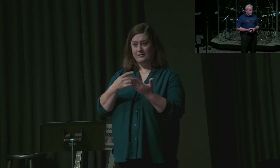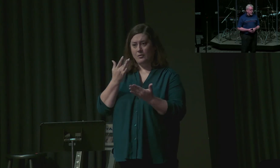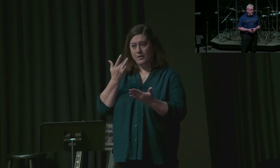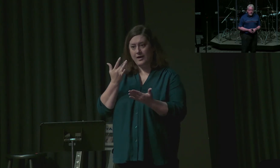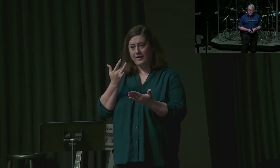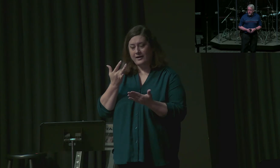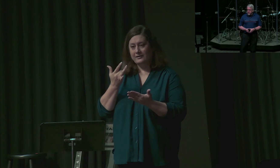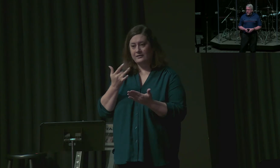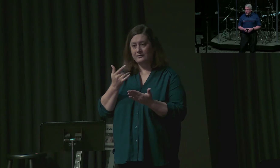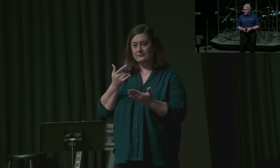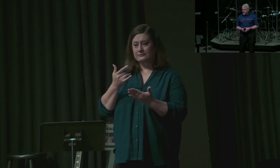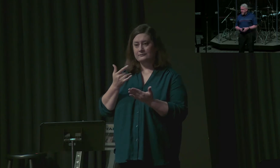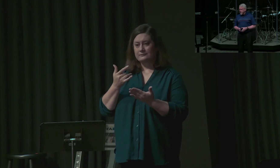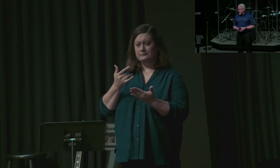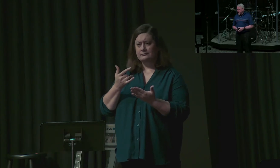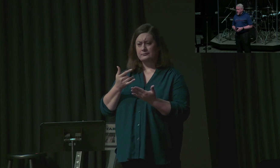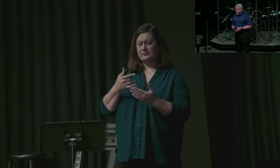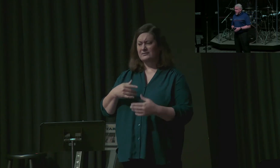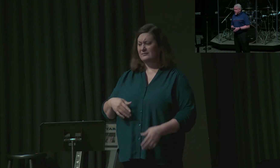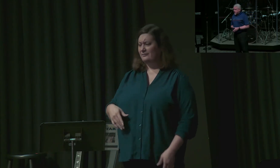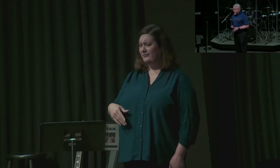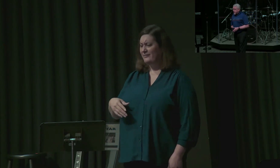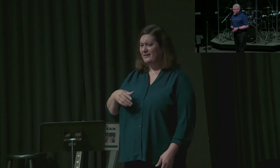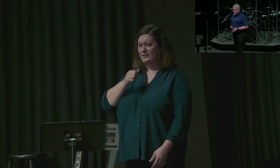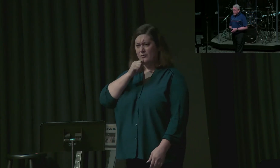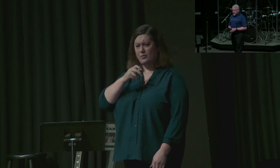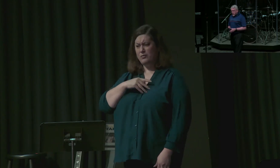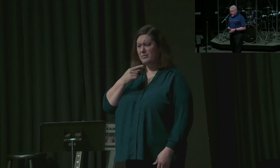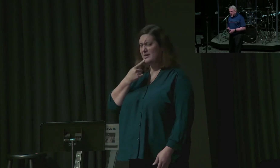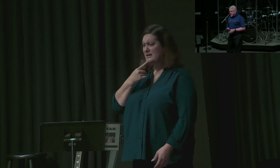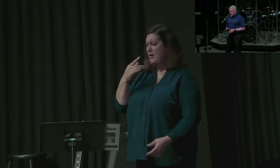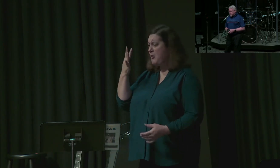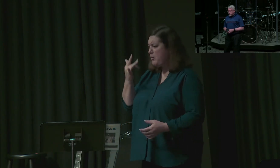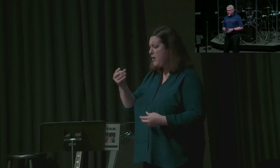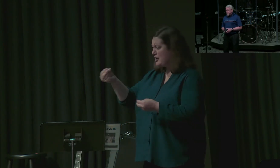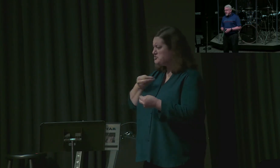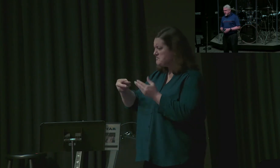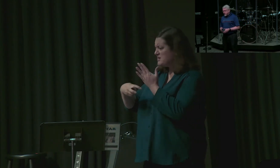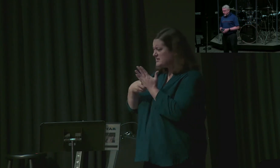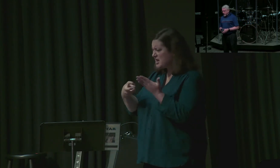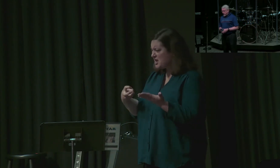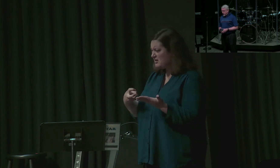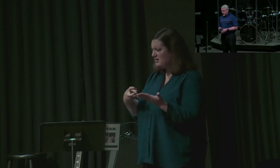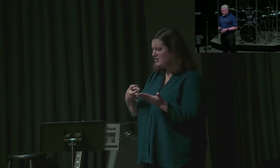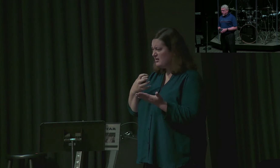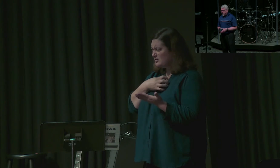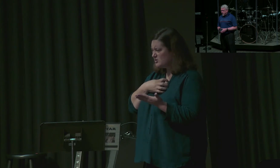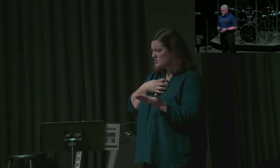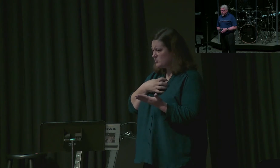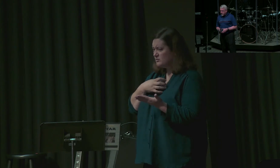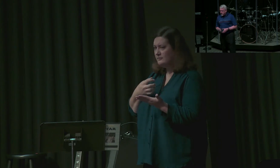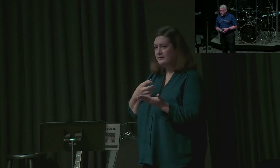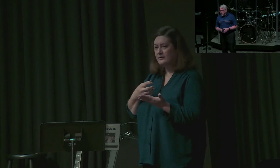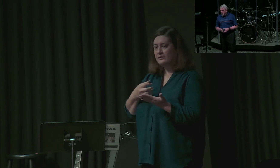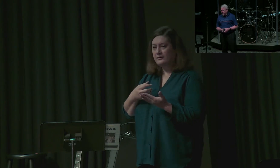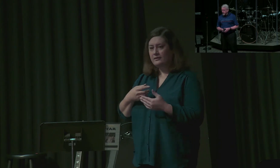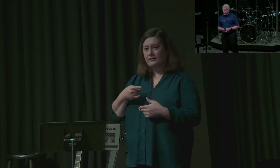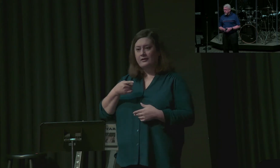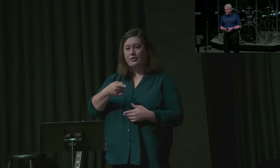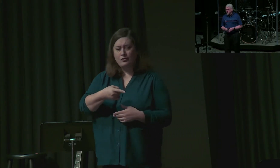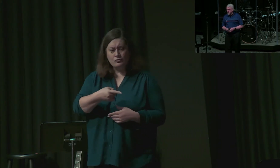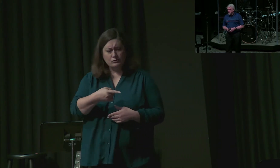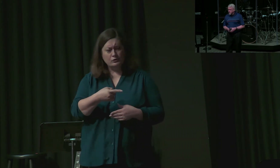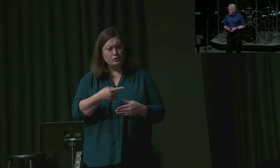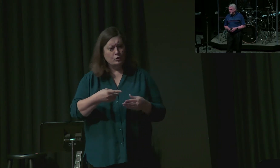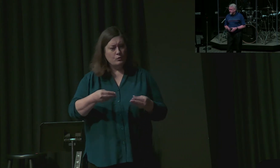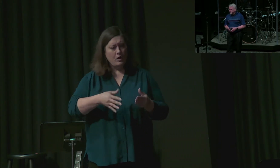we mature in the Lord, that we grow older differently from the world.